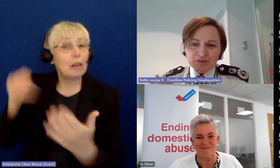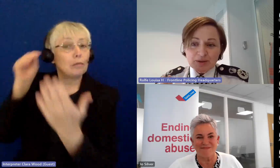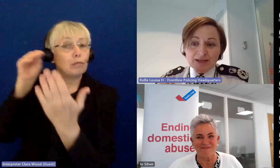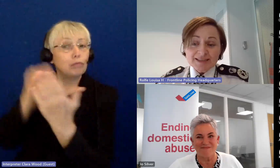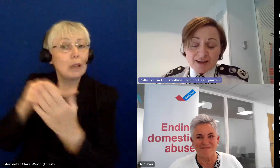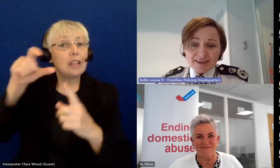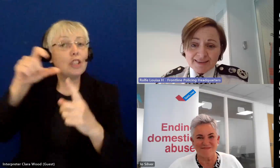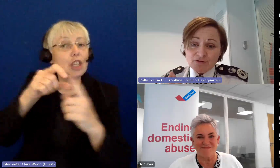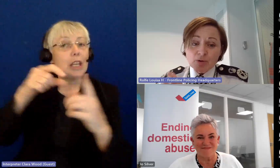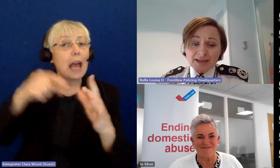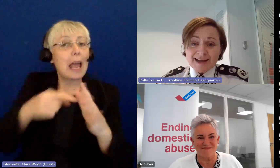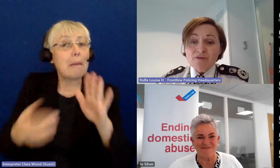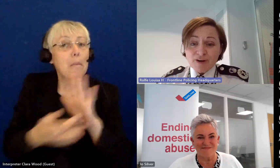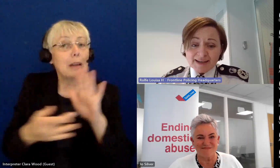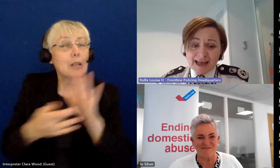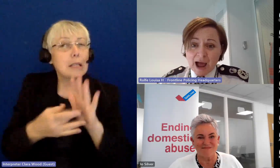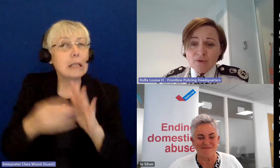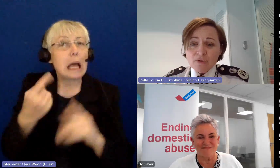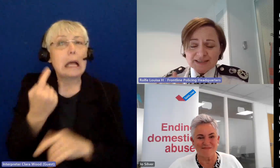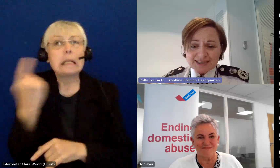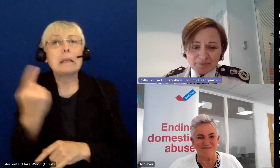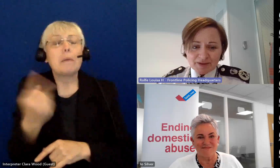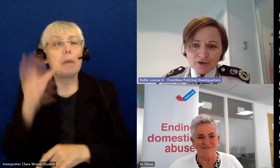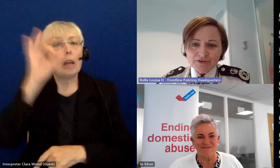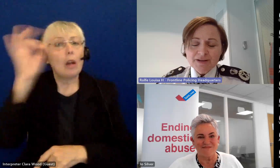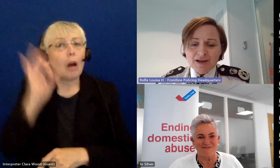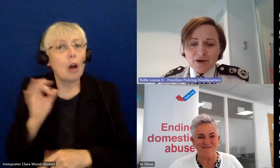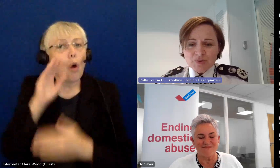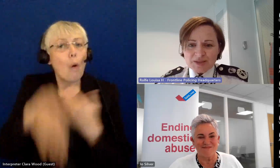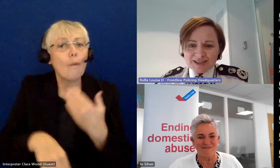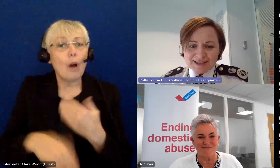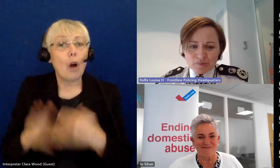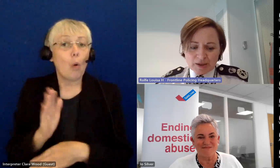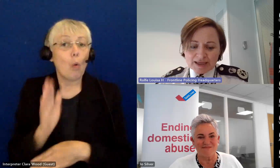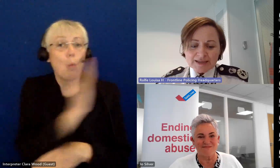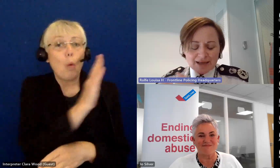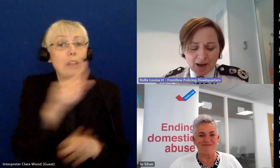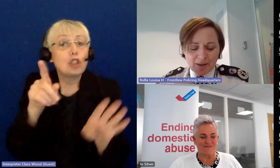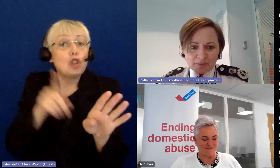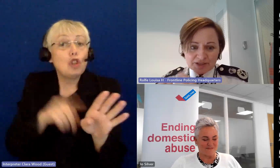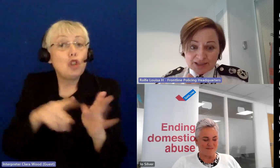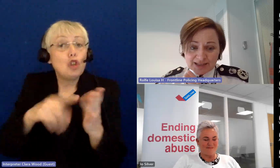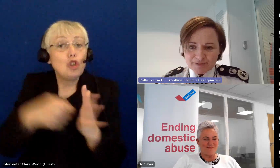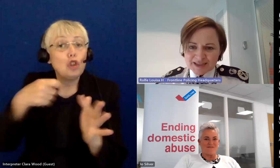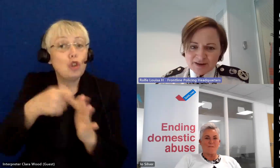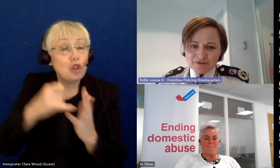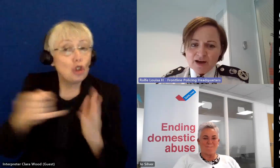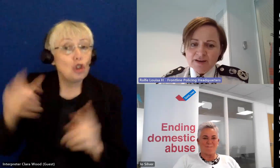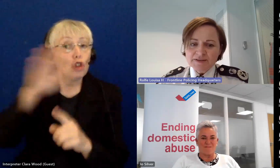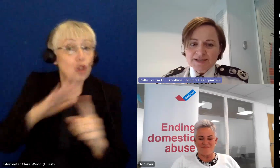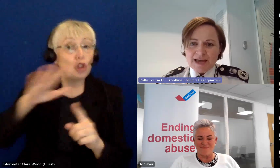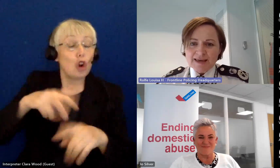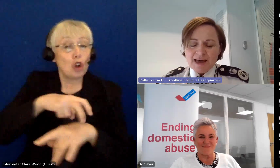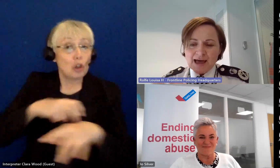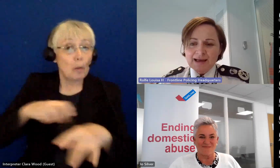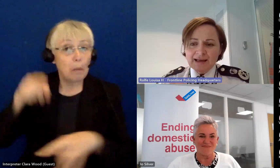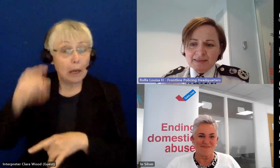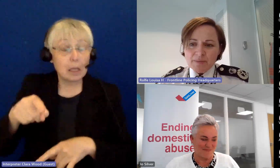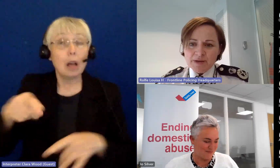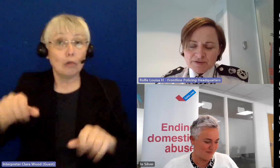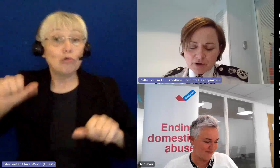about West Yorkshire Police. I think they're rolling it out right now. I've seen something on Twitter this week, which is actually from Save Lives, to